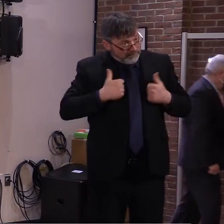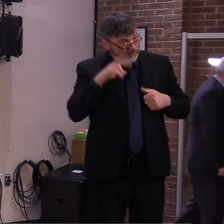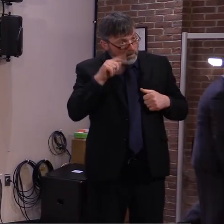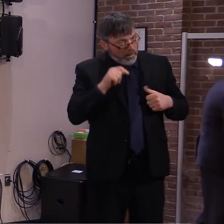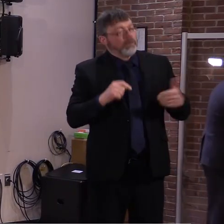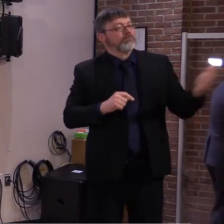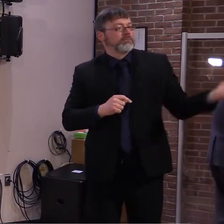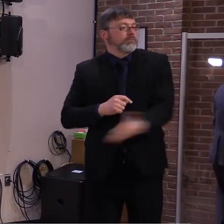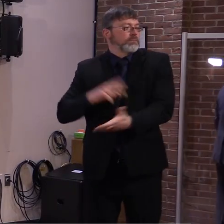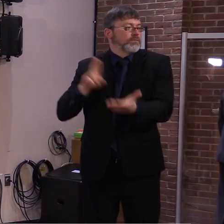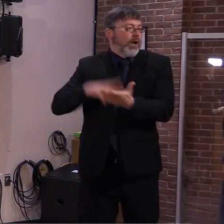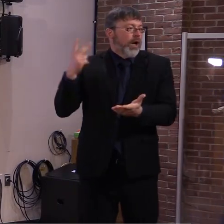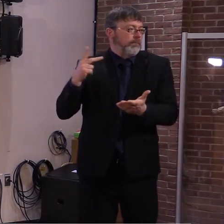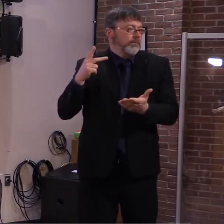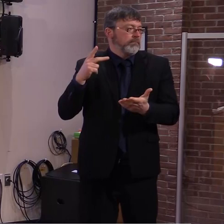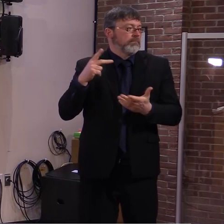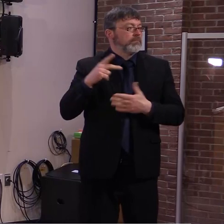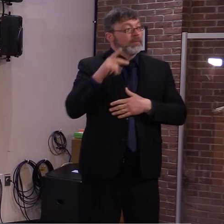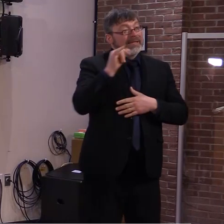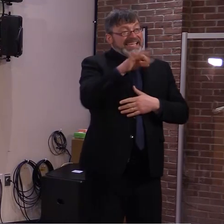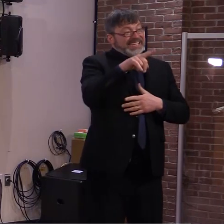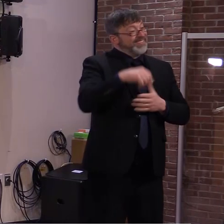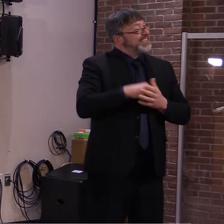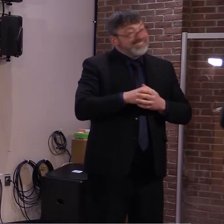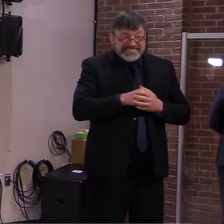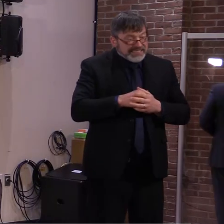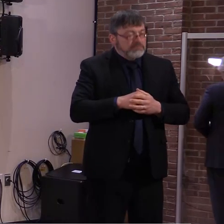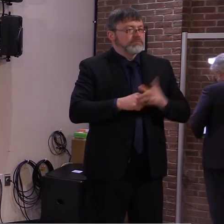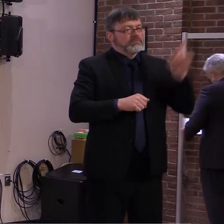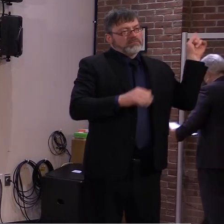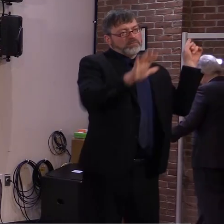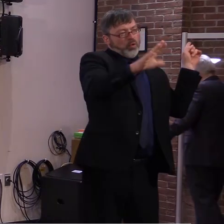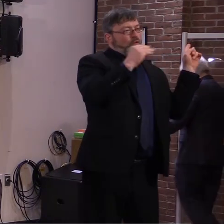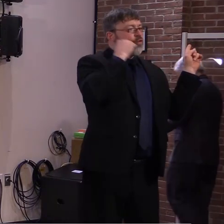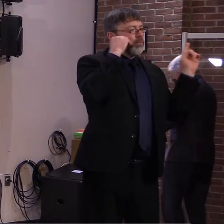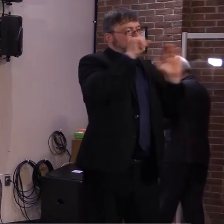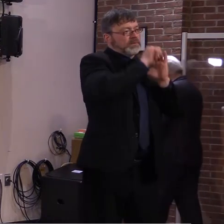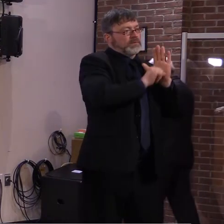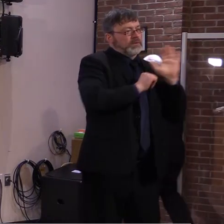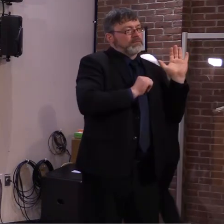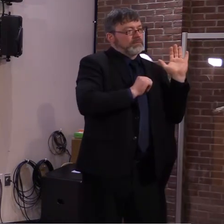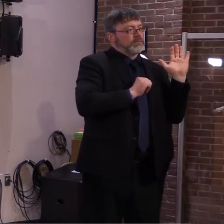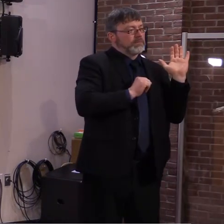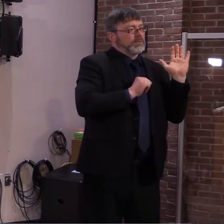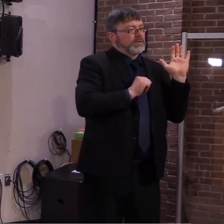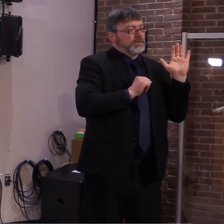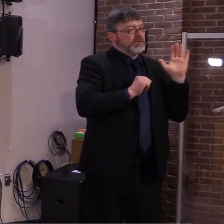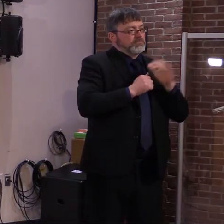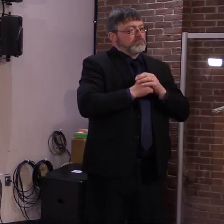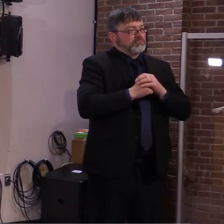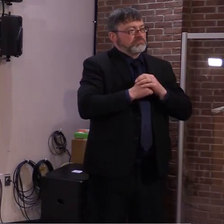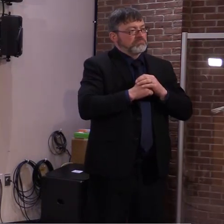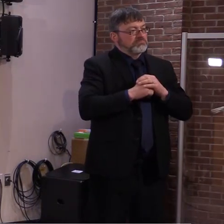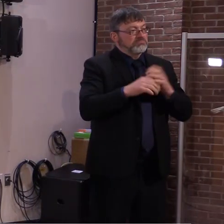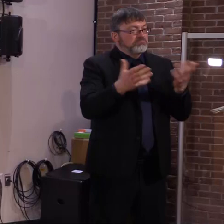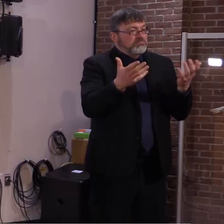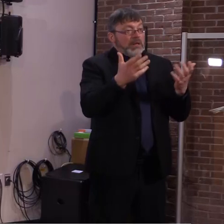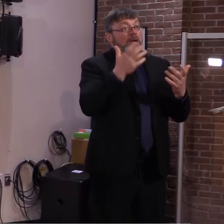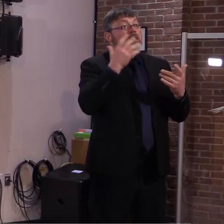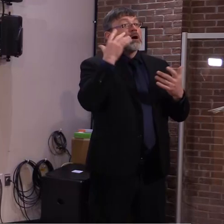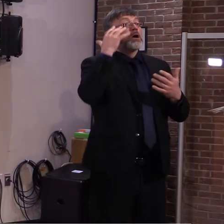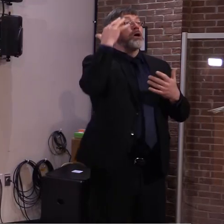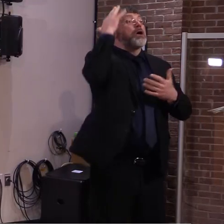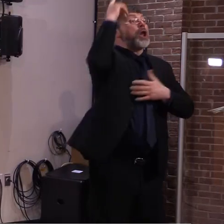band, but then have a date that they could look forward to and make their plans. Now, I don't know, this might